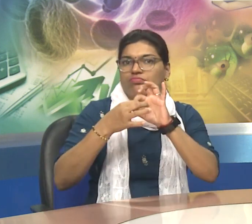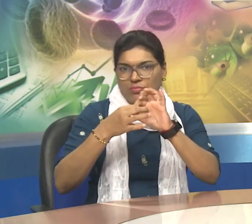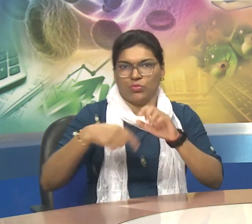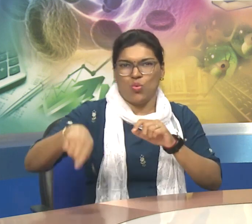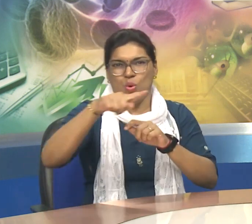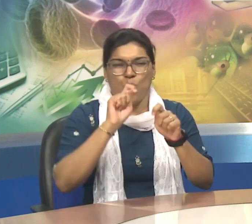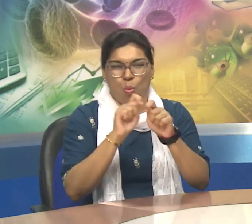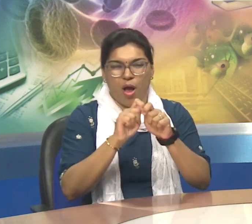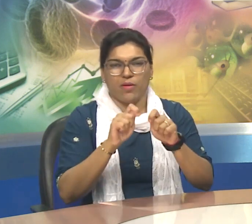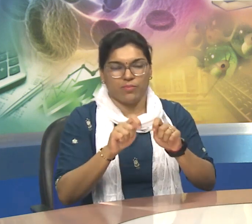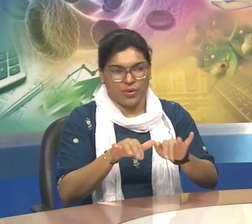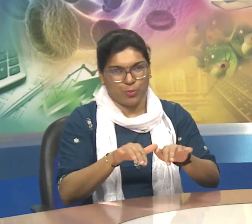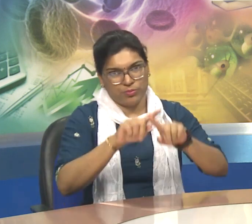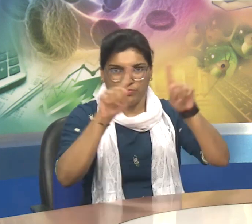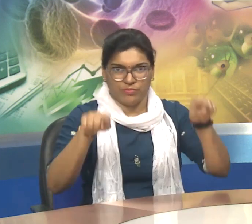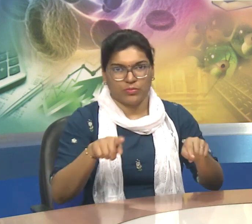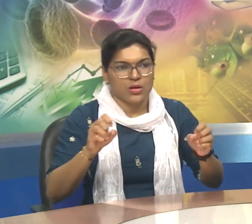means connect.